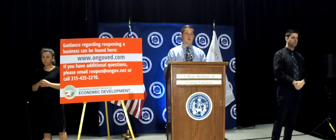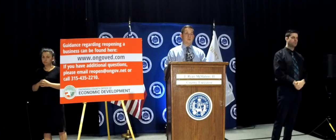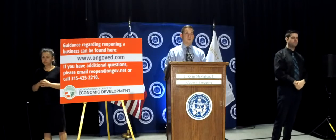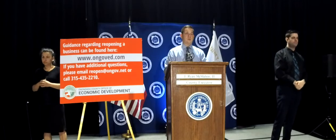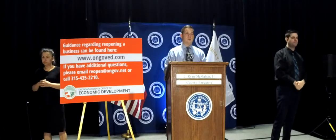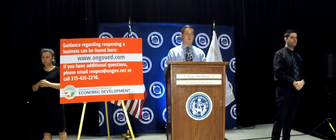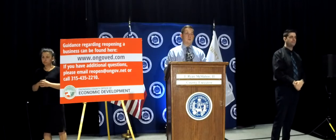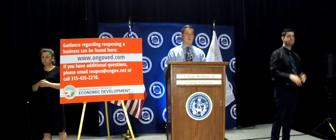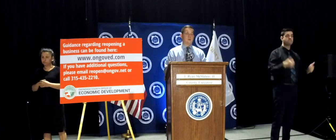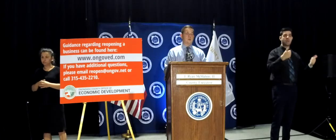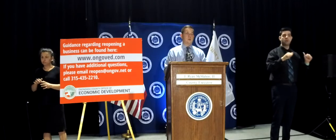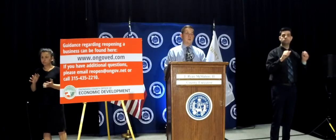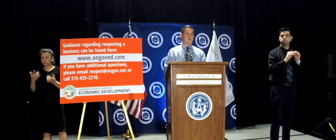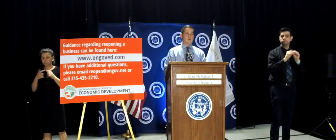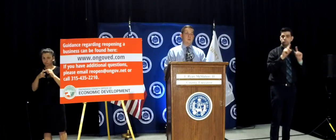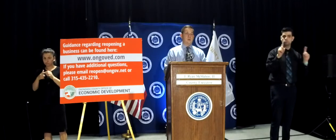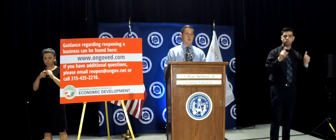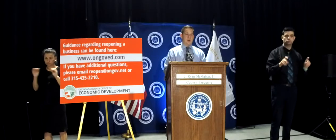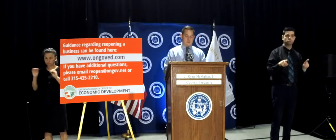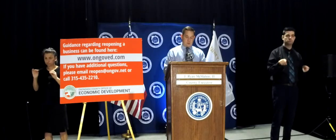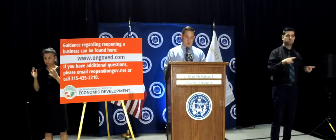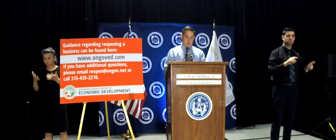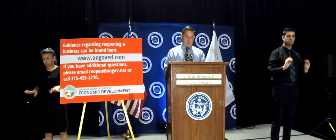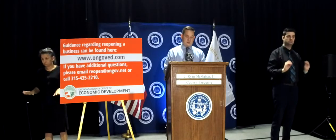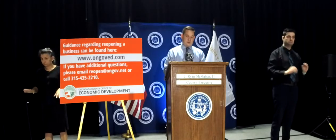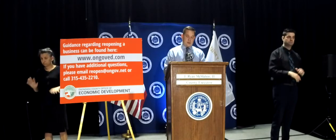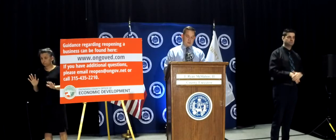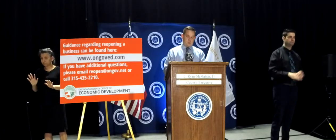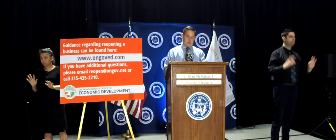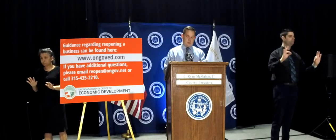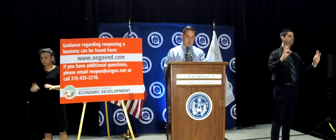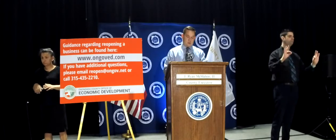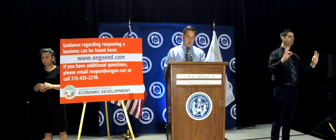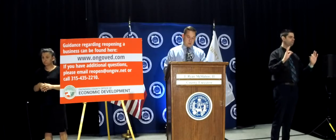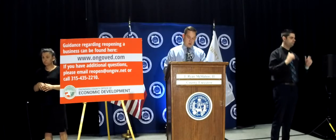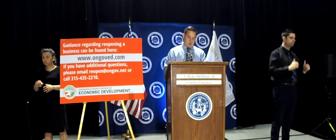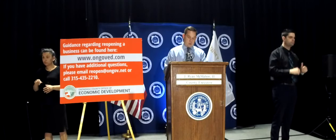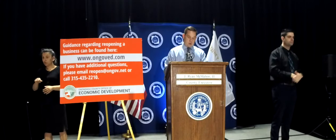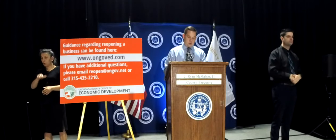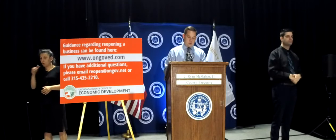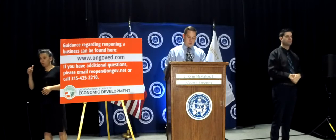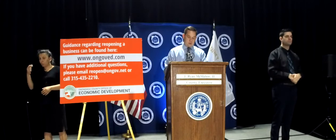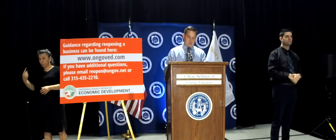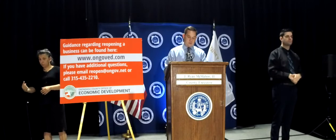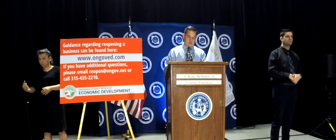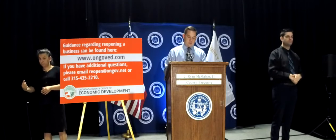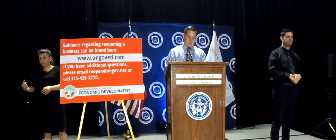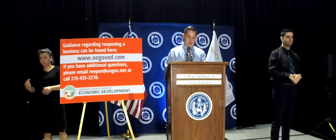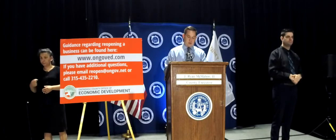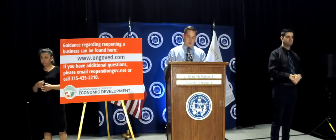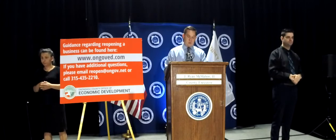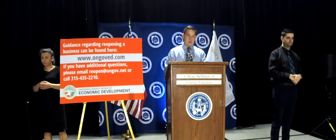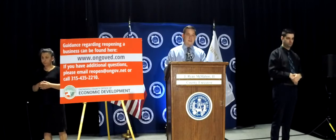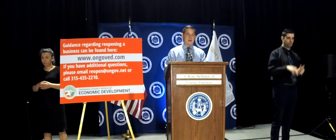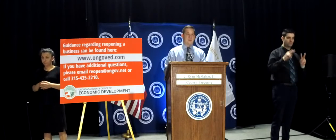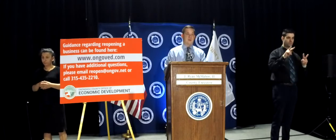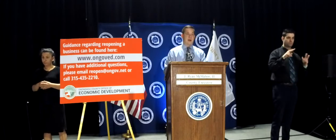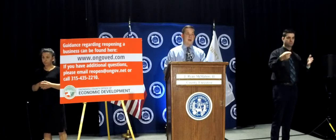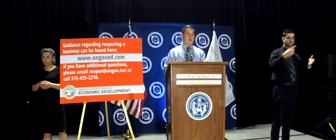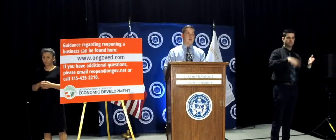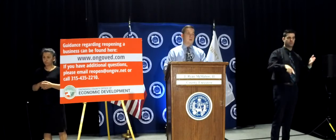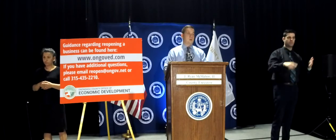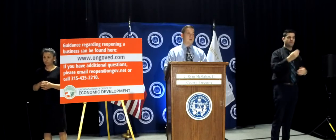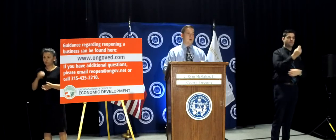Other questions? Okay, so going into next week, we are going to do these briefings on Monday, Wednesday,